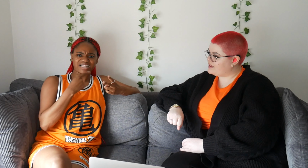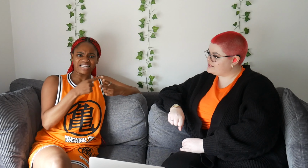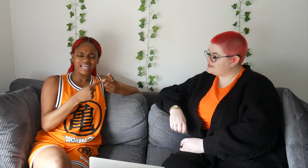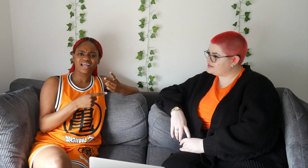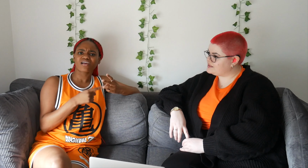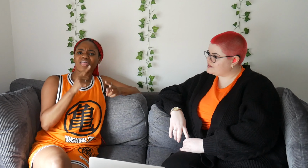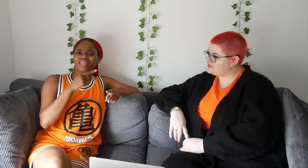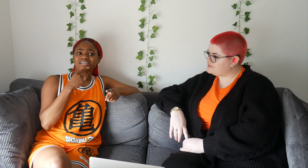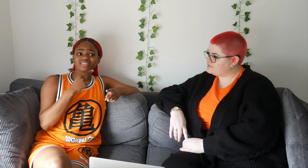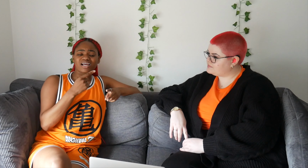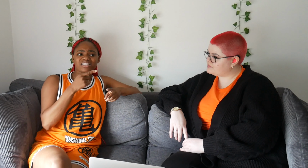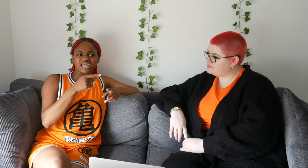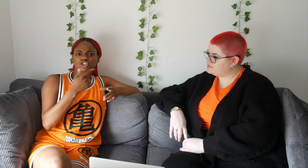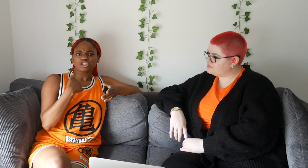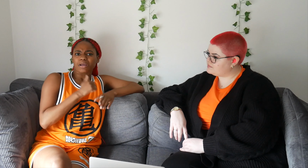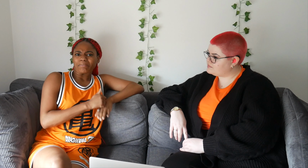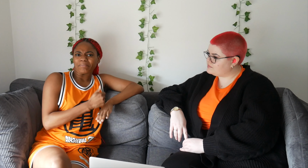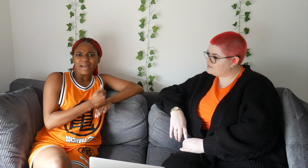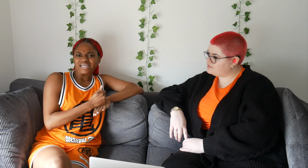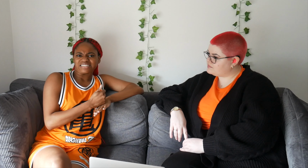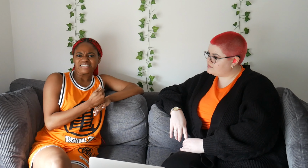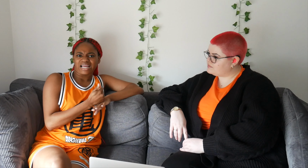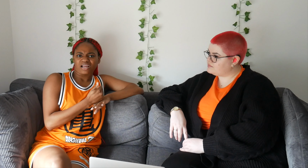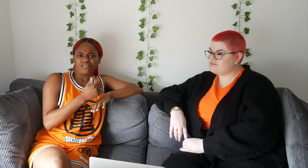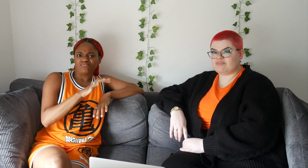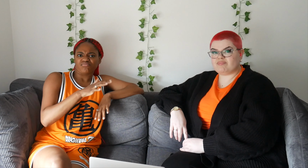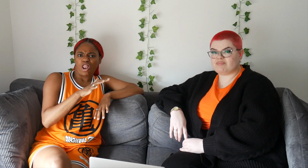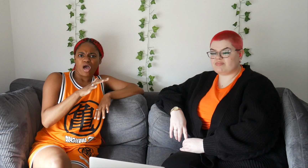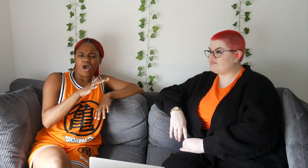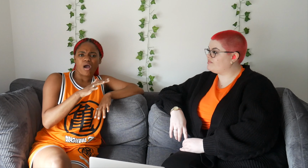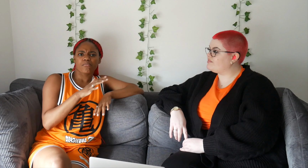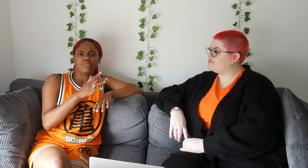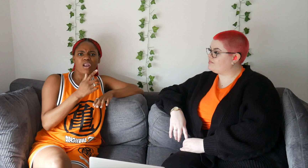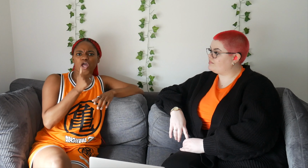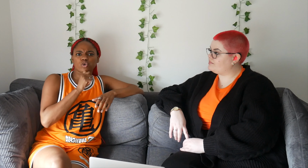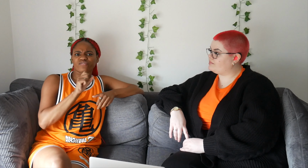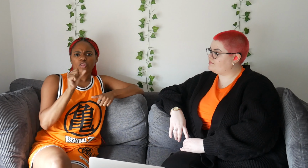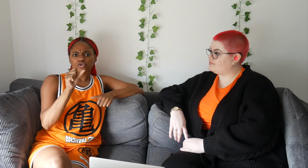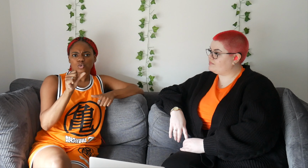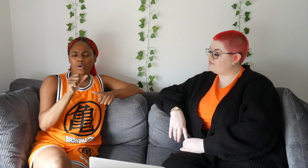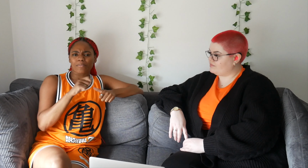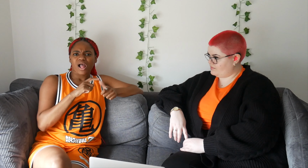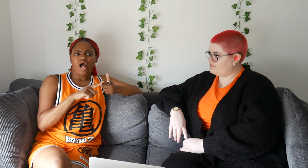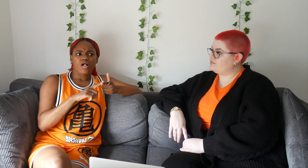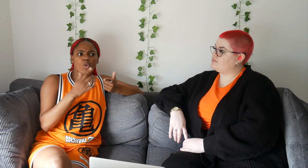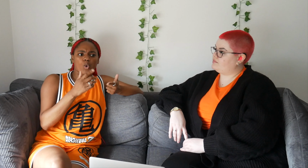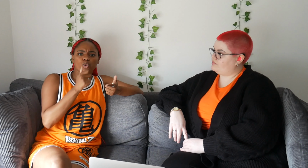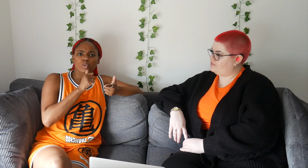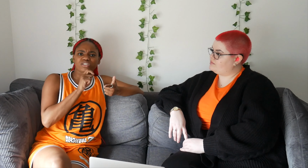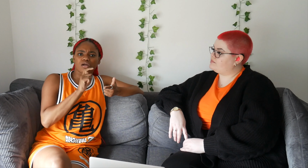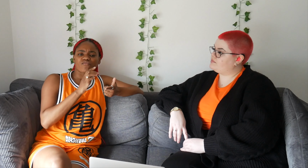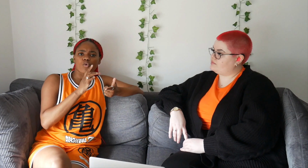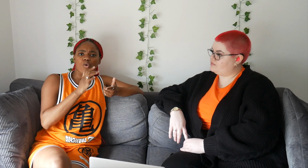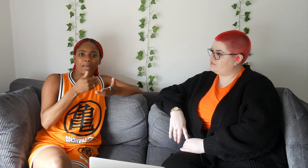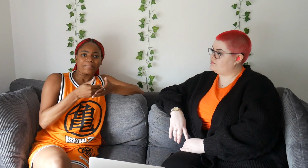Yeah. They said it's just a basic alarm, like they use it for the doorbell or they use it for